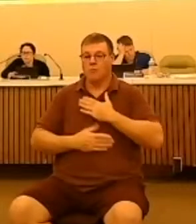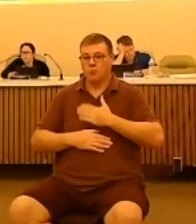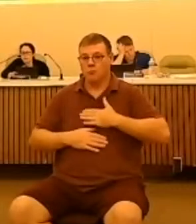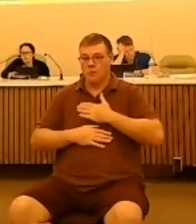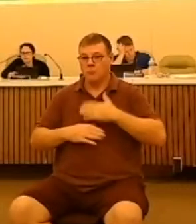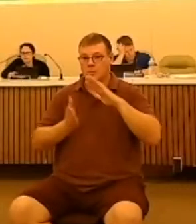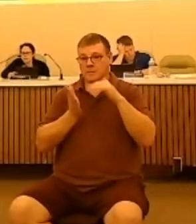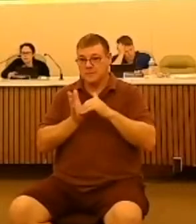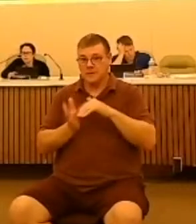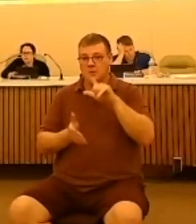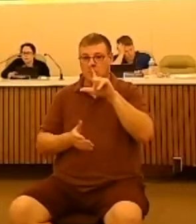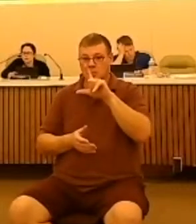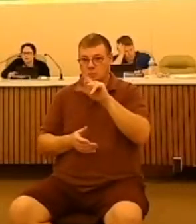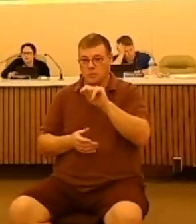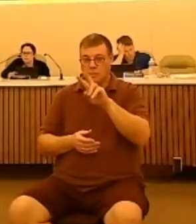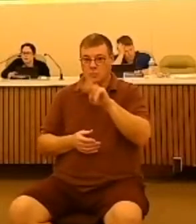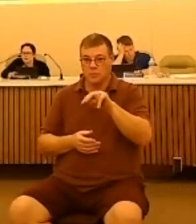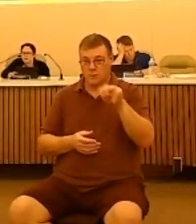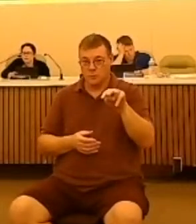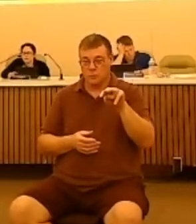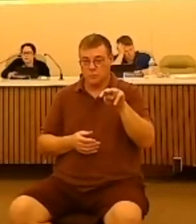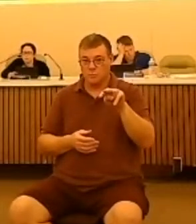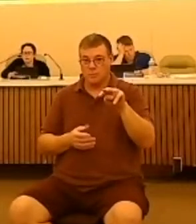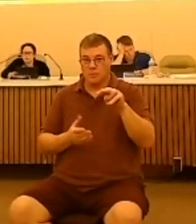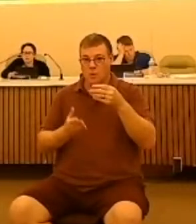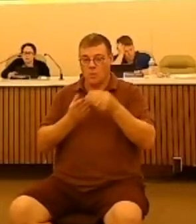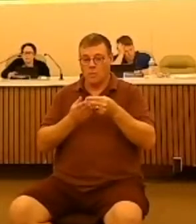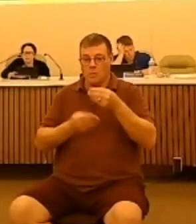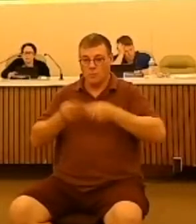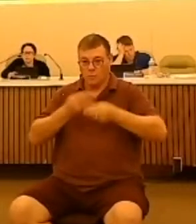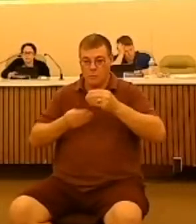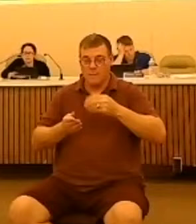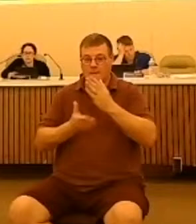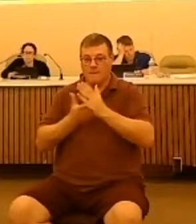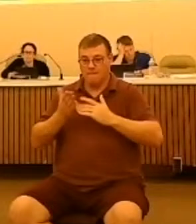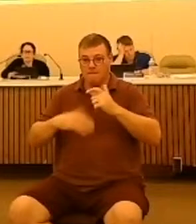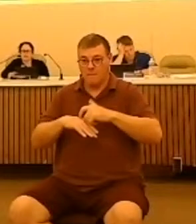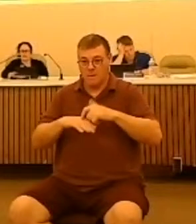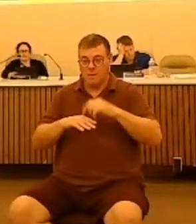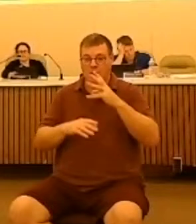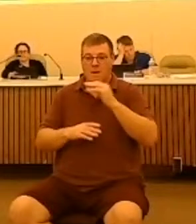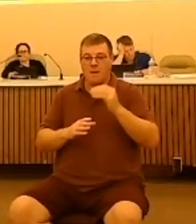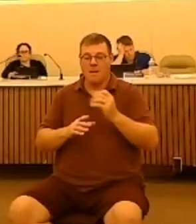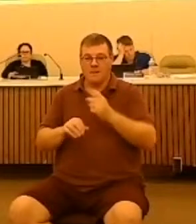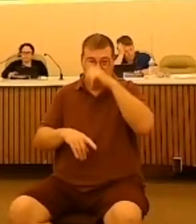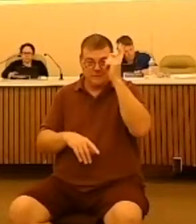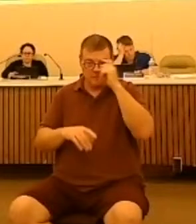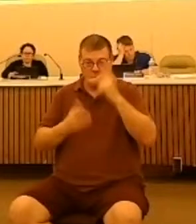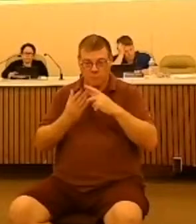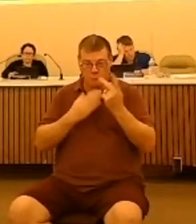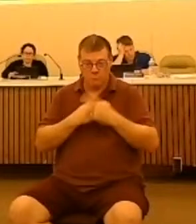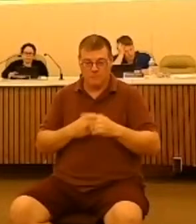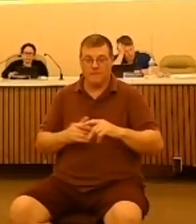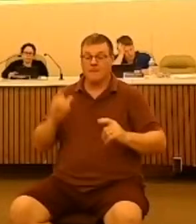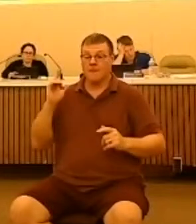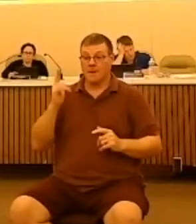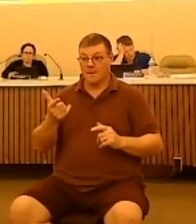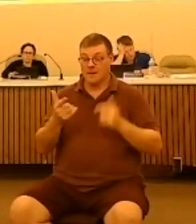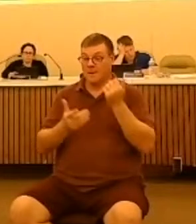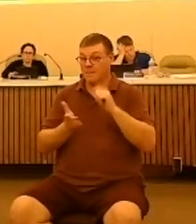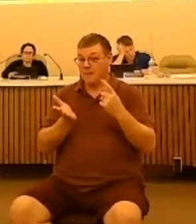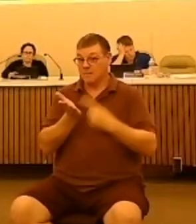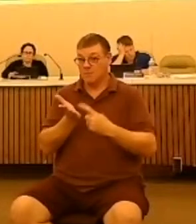Center 2022 wage scale, part-time and seasonal employees. Seconded. Any